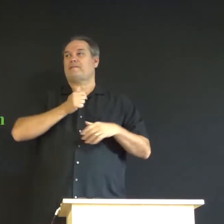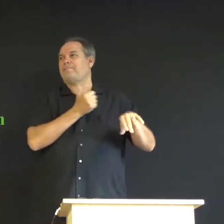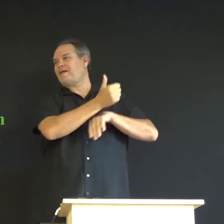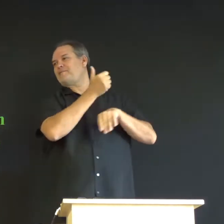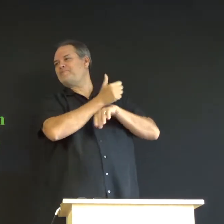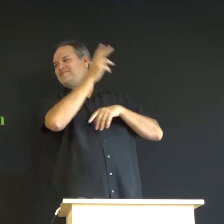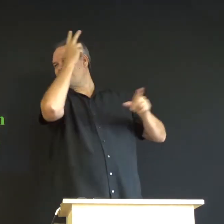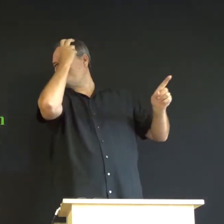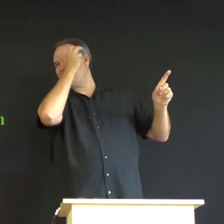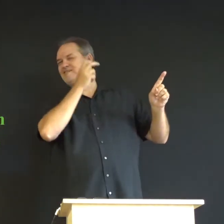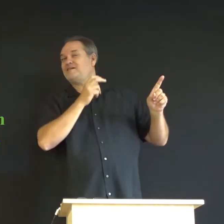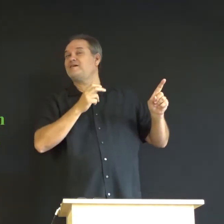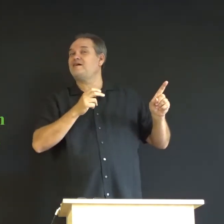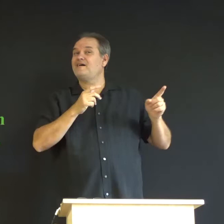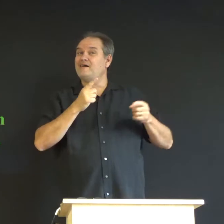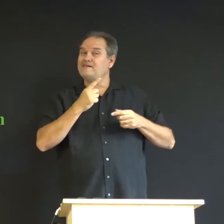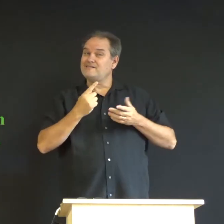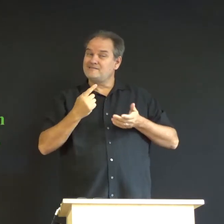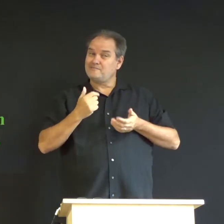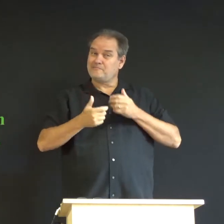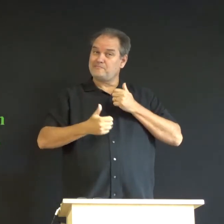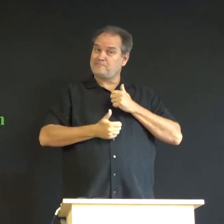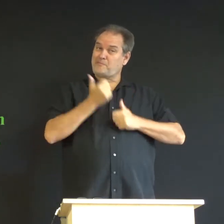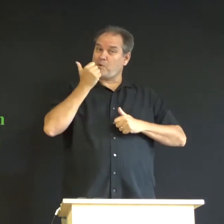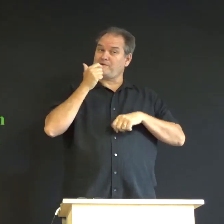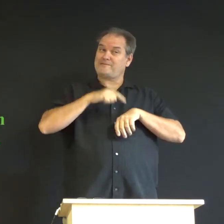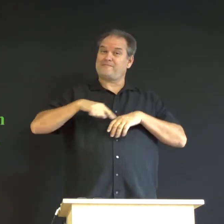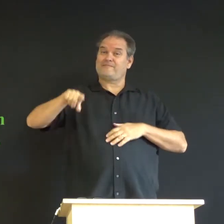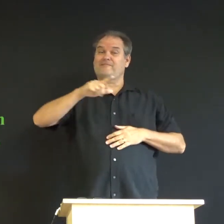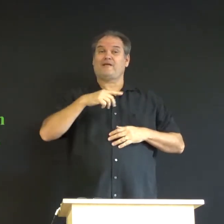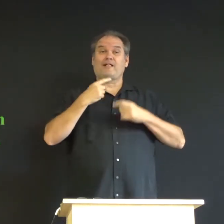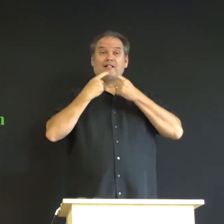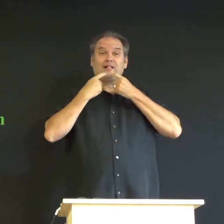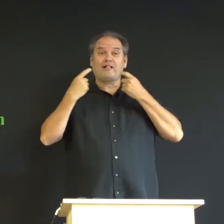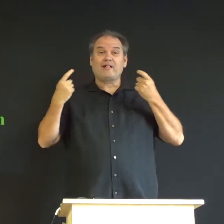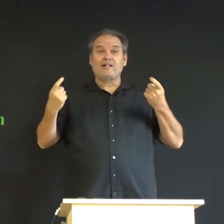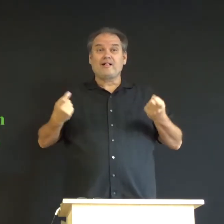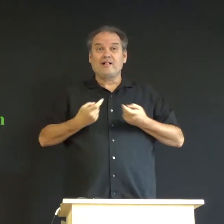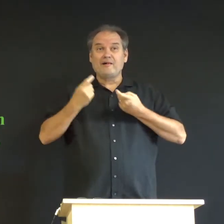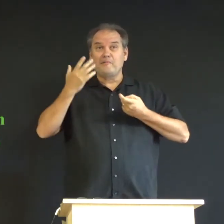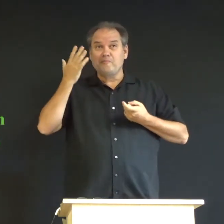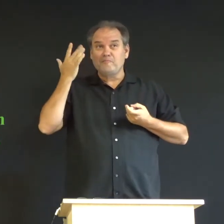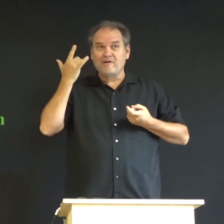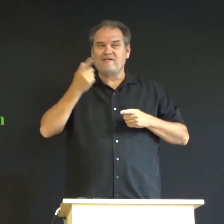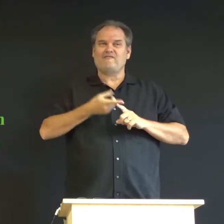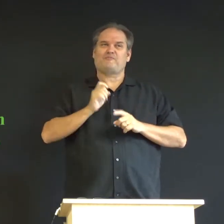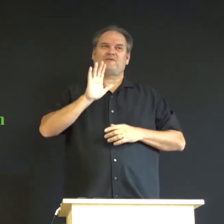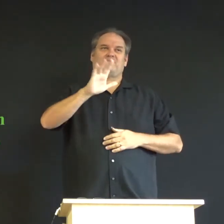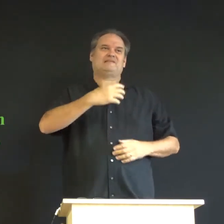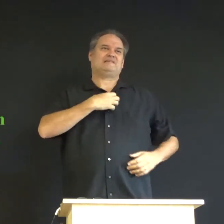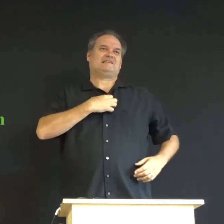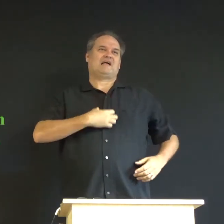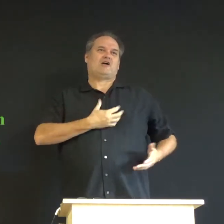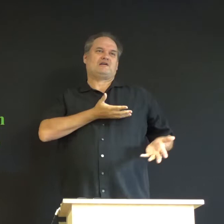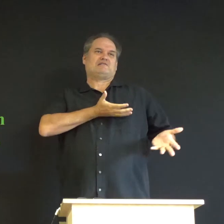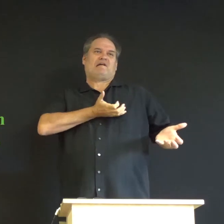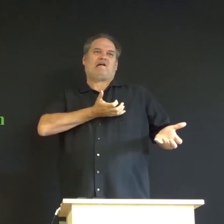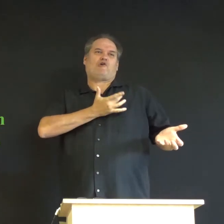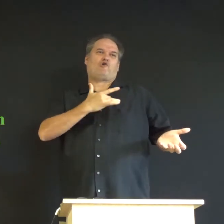It's easy for us when we sin to blame Satan. Most of the time when we sin, that is from